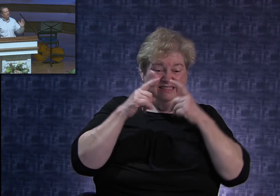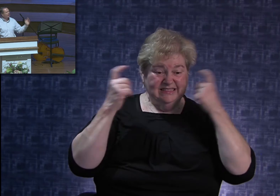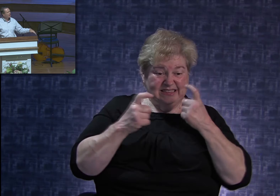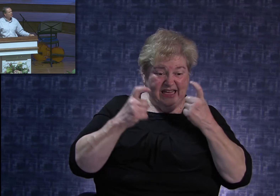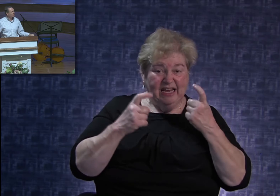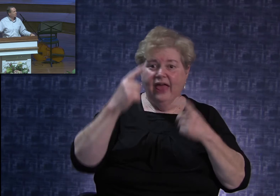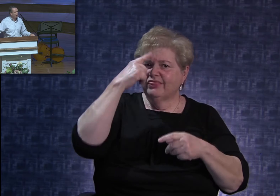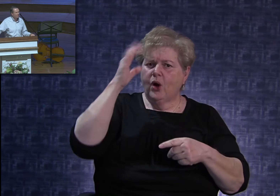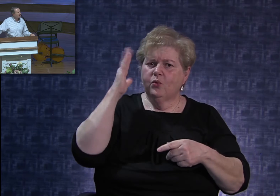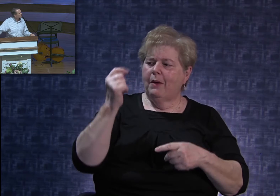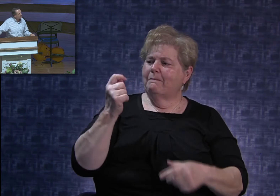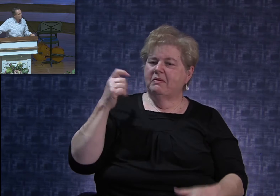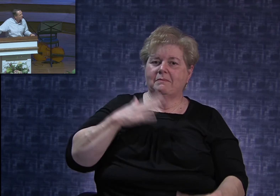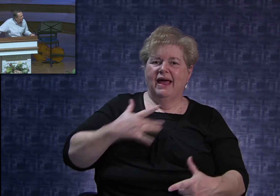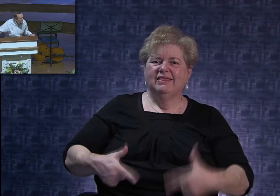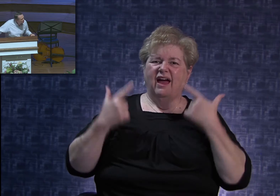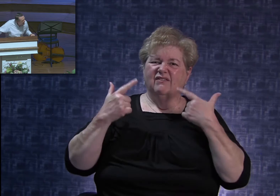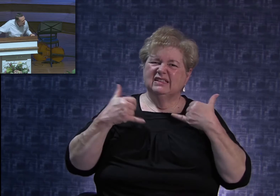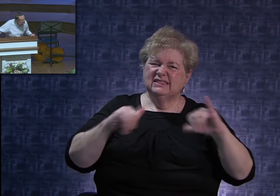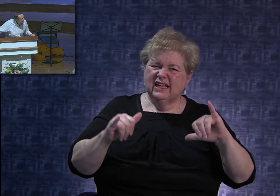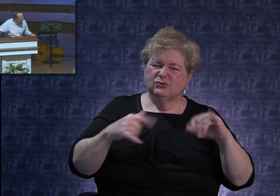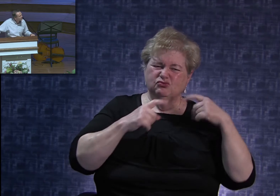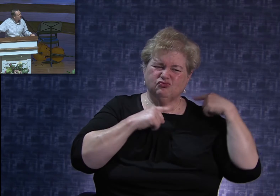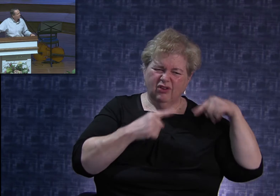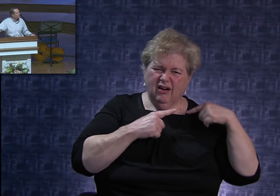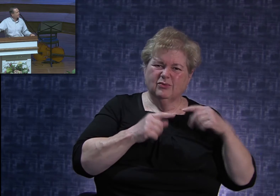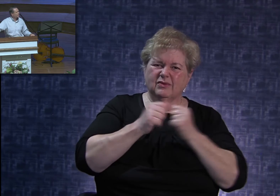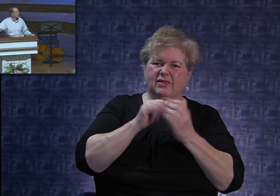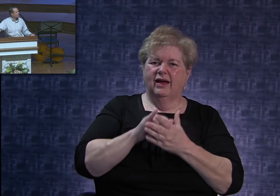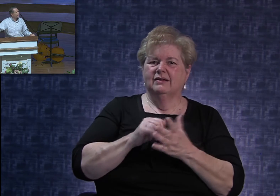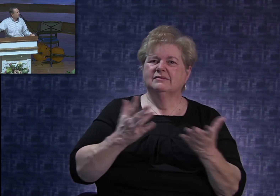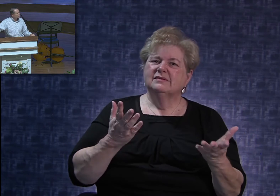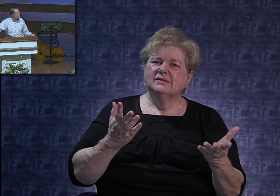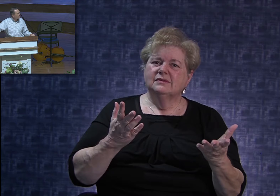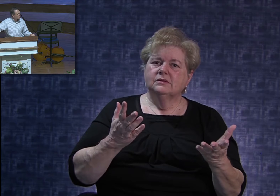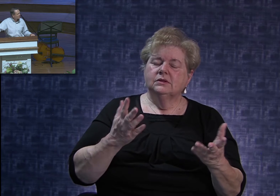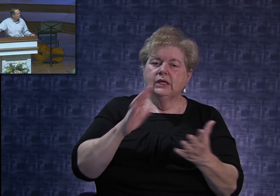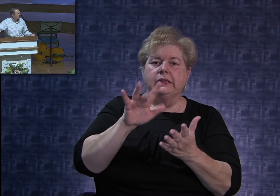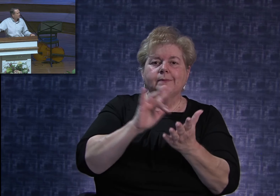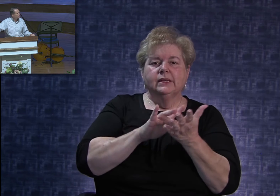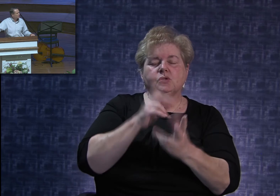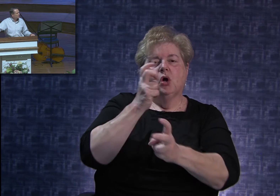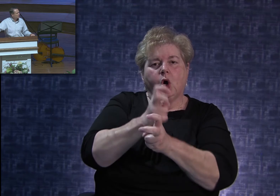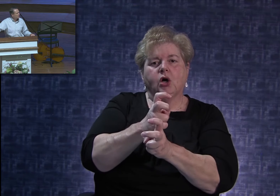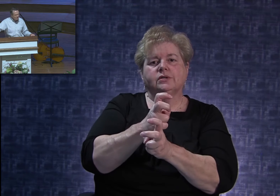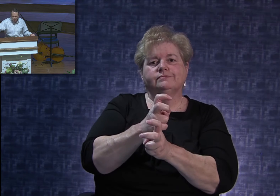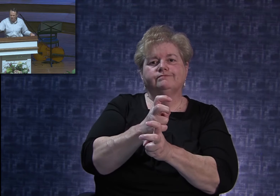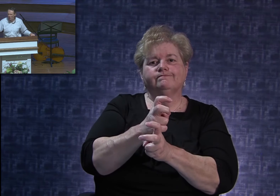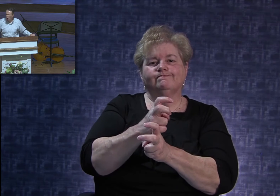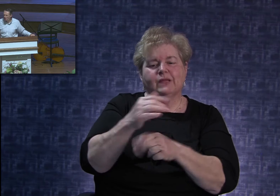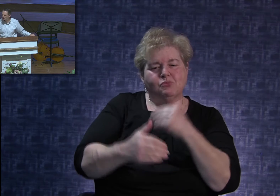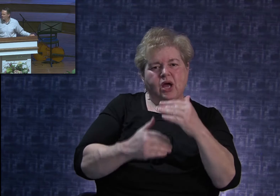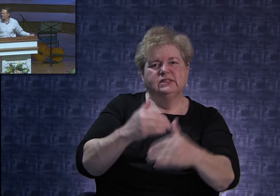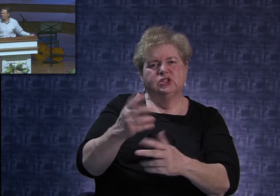going to be eradicated from your life, man, it just kept coming back. The middle is messy. The middle